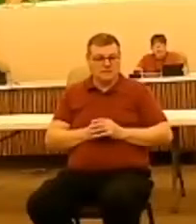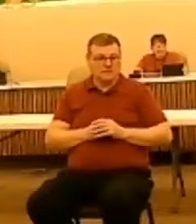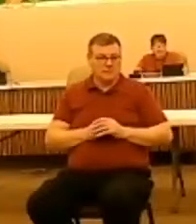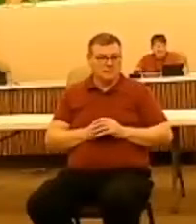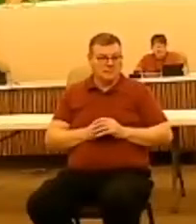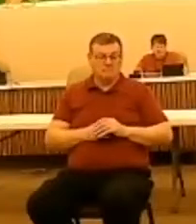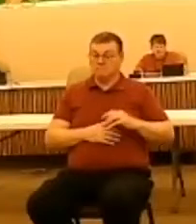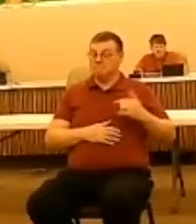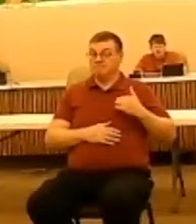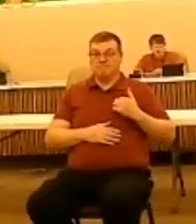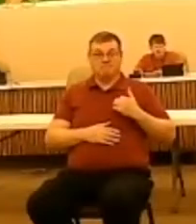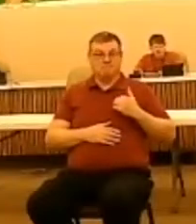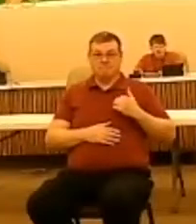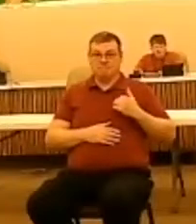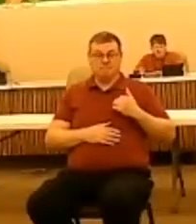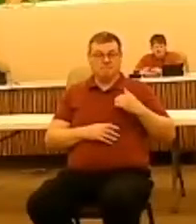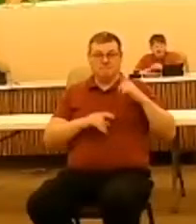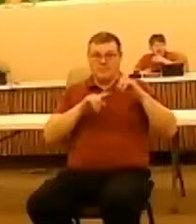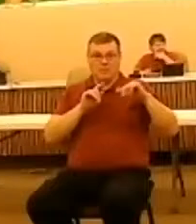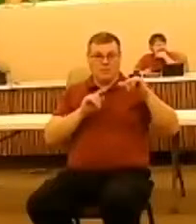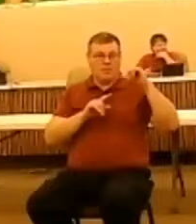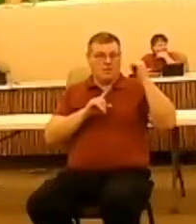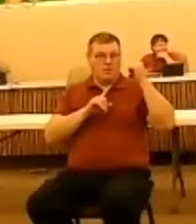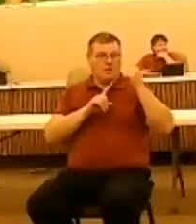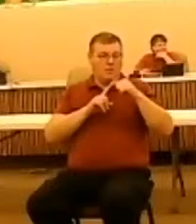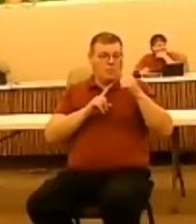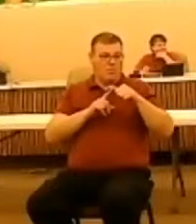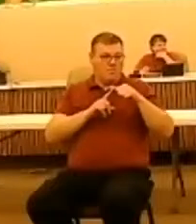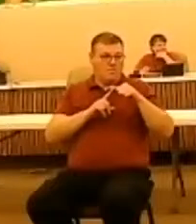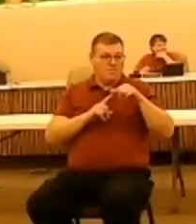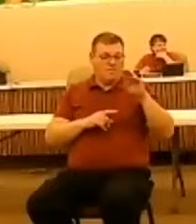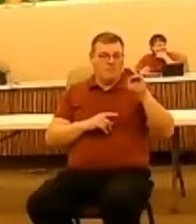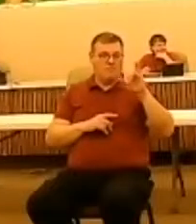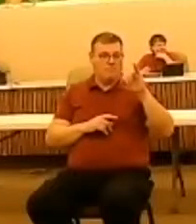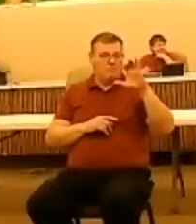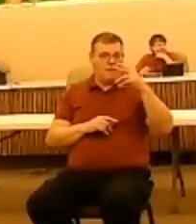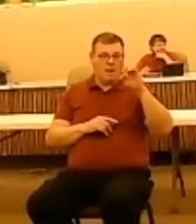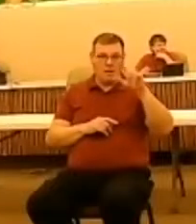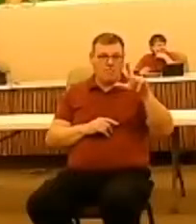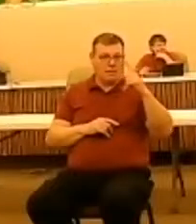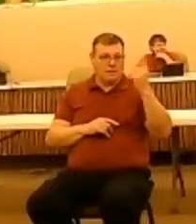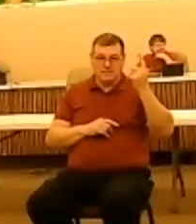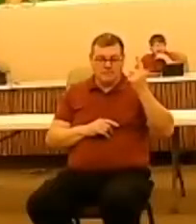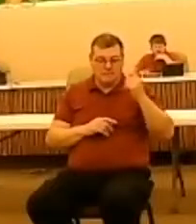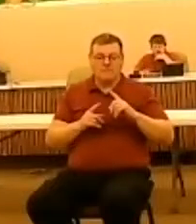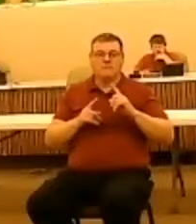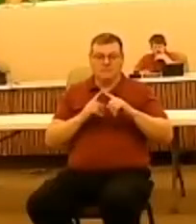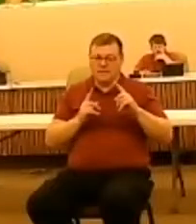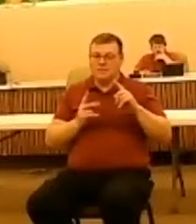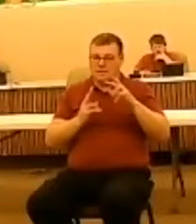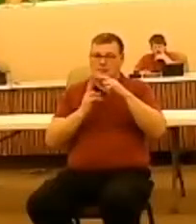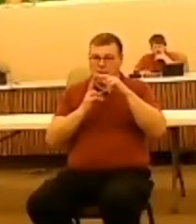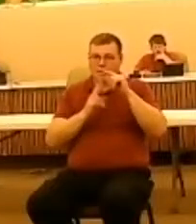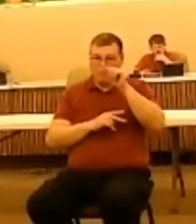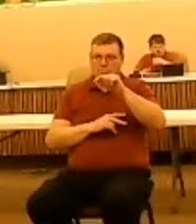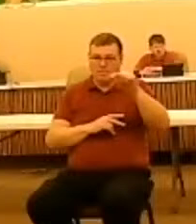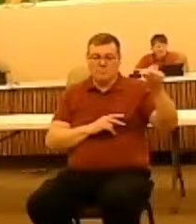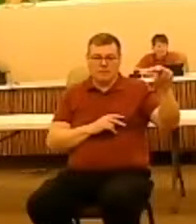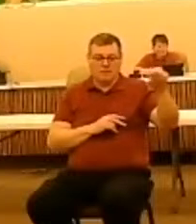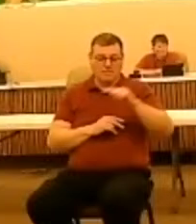I don't remember either. I remember from the Bills, Michael something. I didn't think. I Yeah. don't know, there's a couple of them out there. I